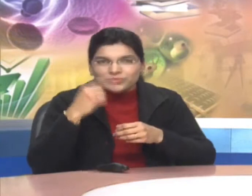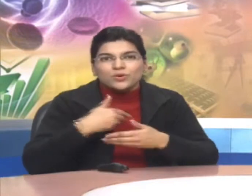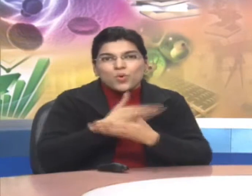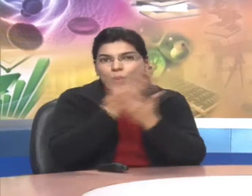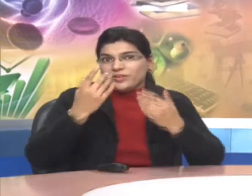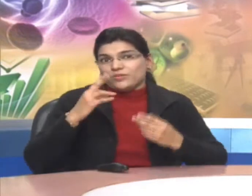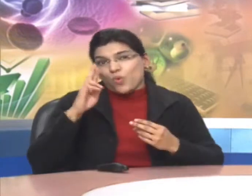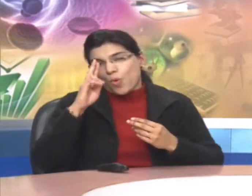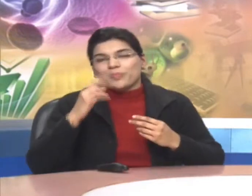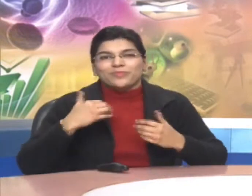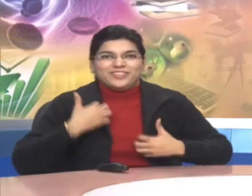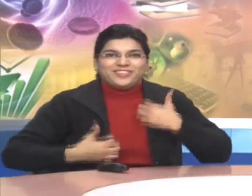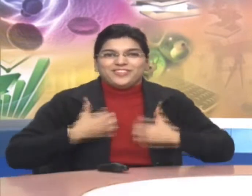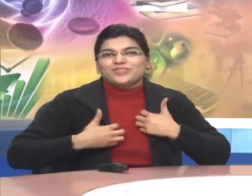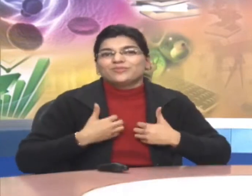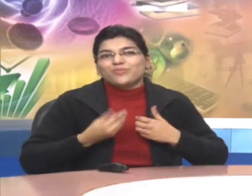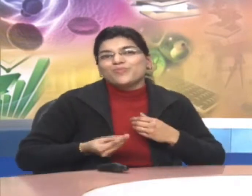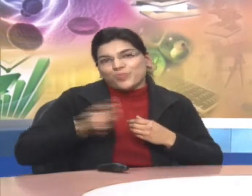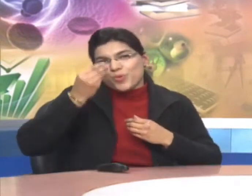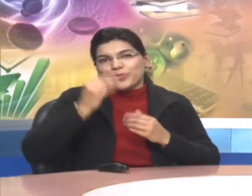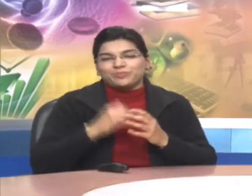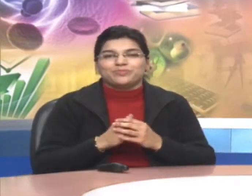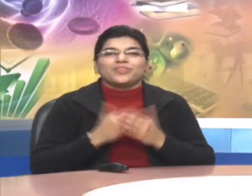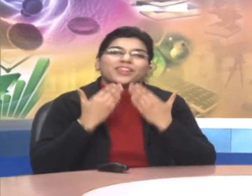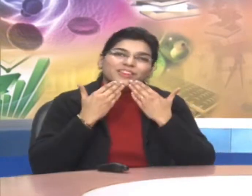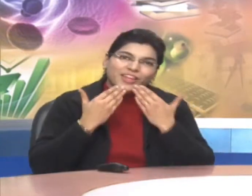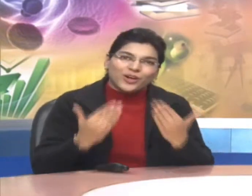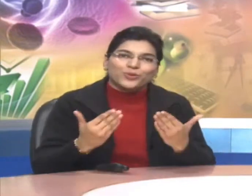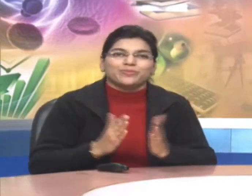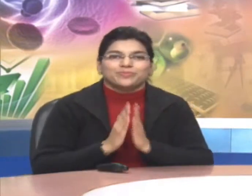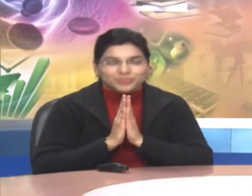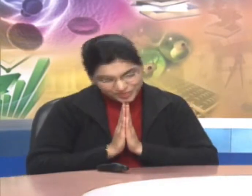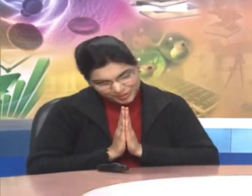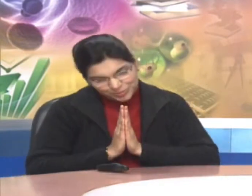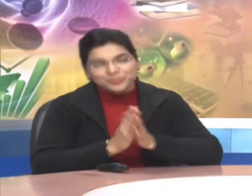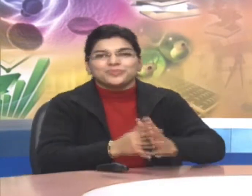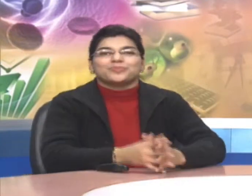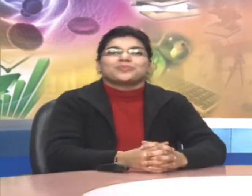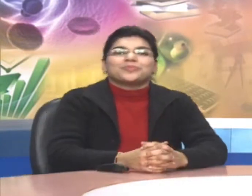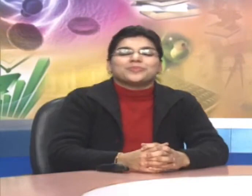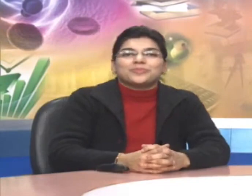with the grammar and the lesson. I hope it interests you all. Thank you.